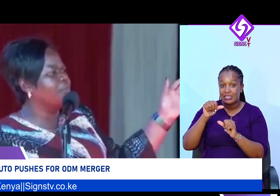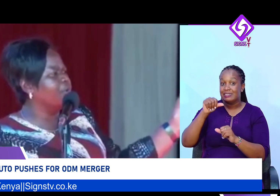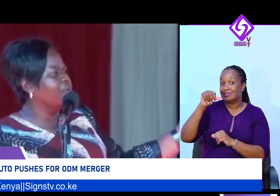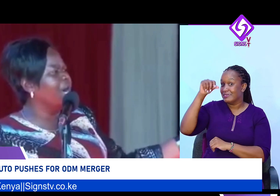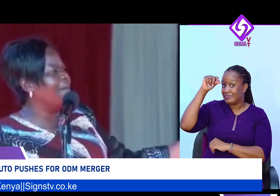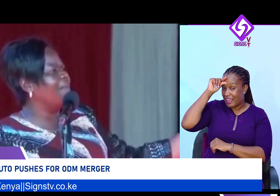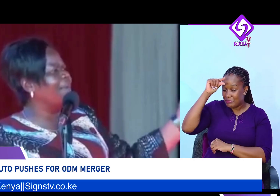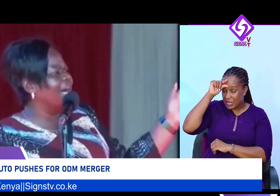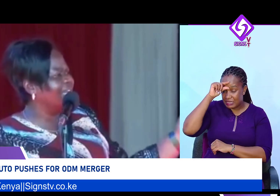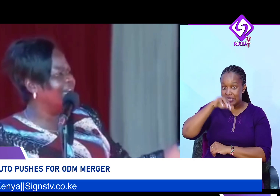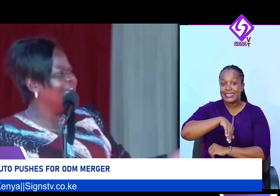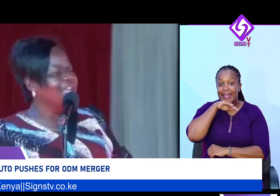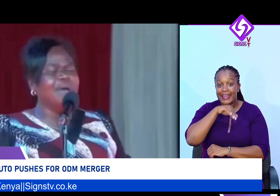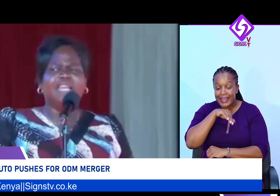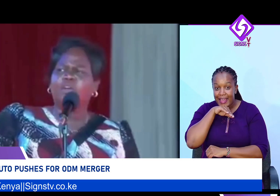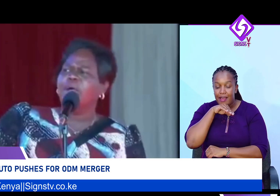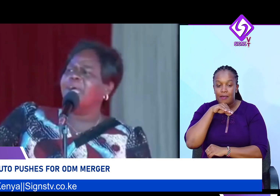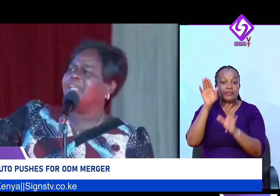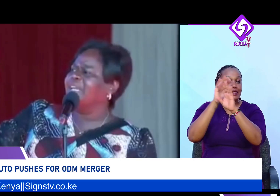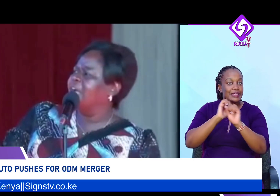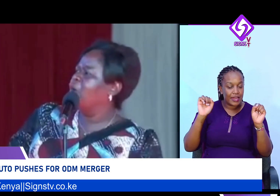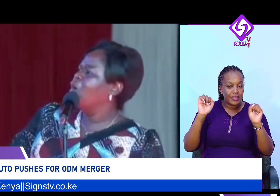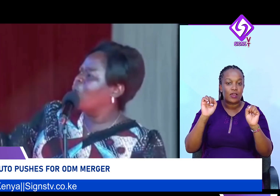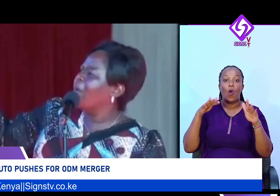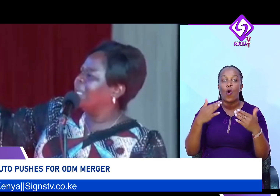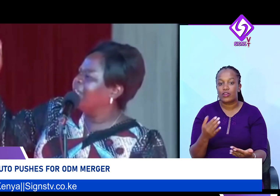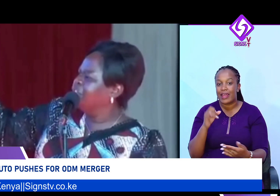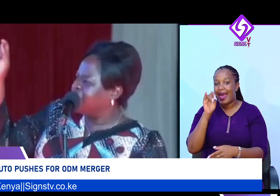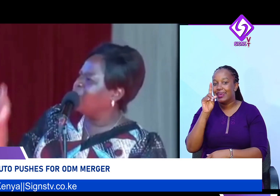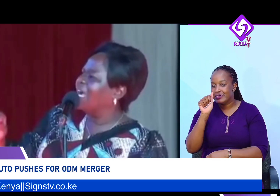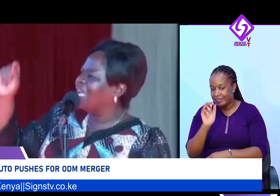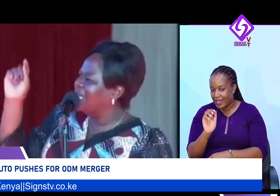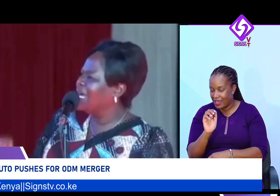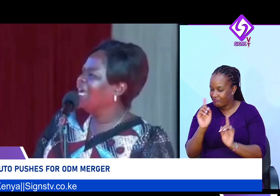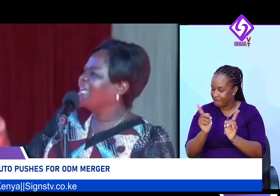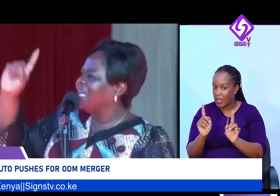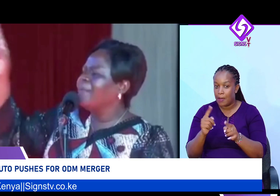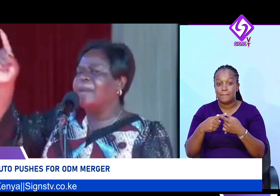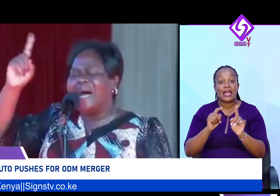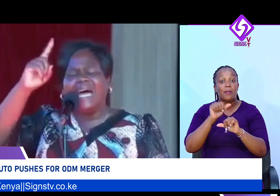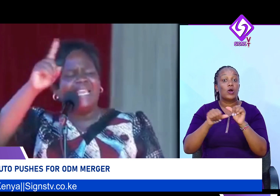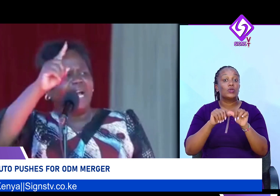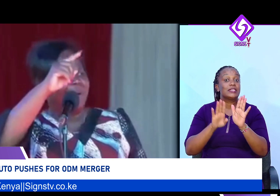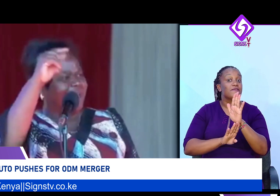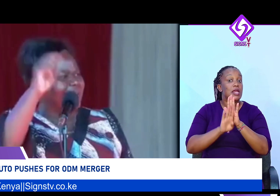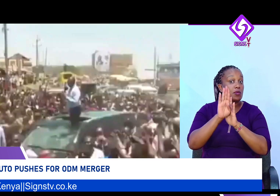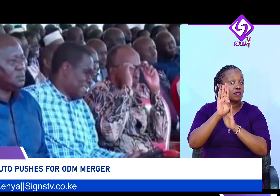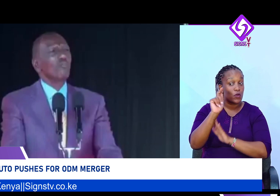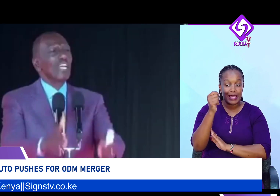Buru ama Mama Aida. Ni maneno ya maendeleo kwa wananchi wa Kenya kila mahali hapa Kenya. We are